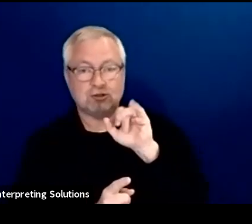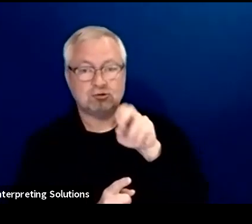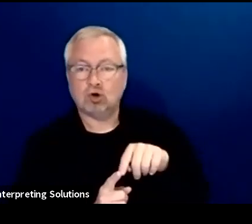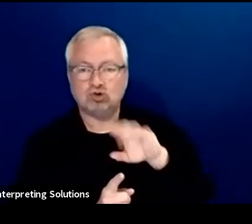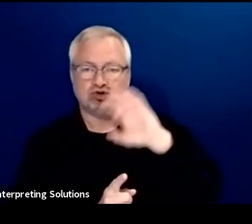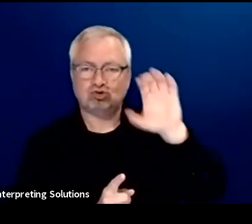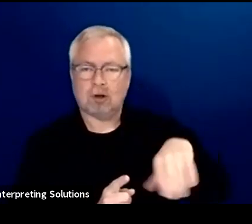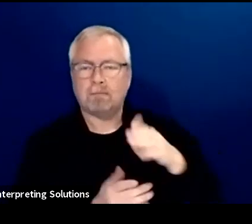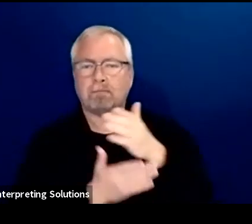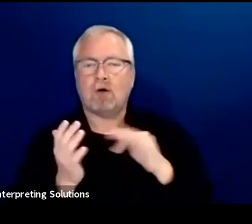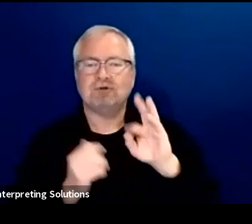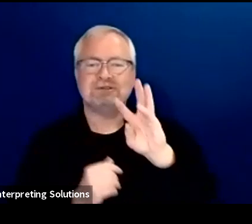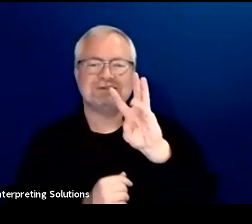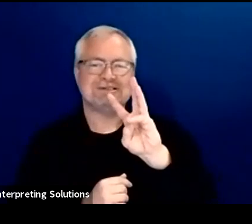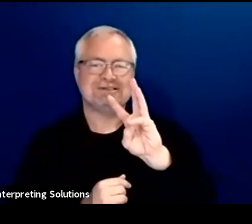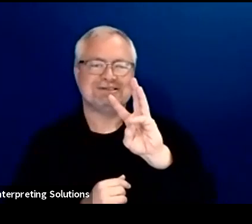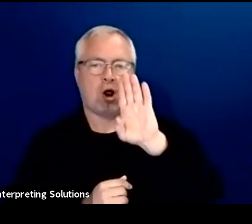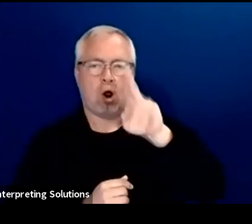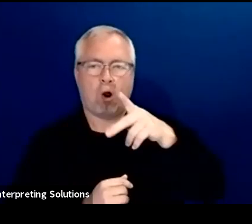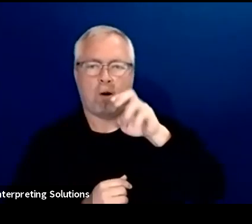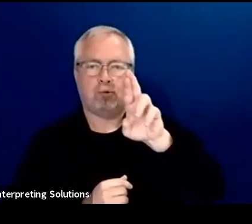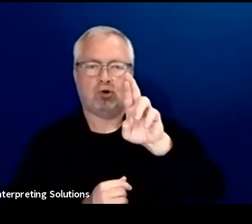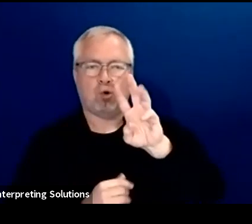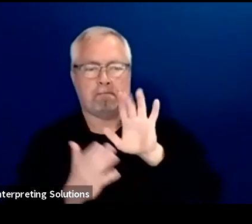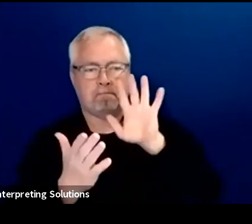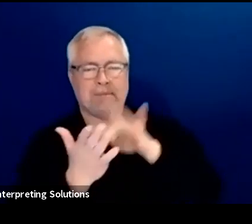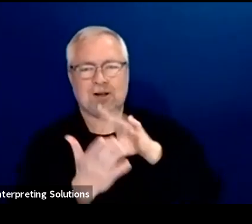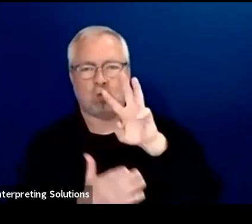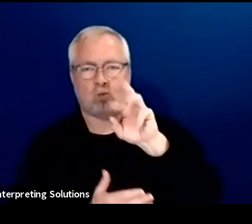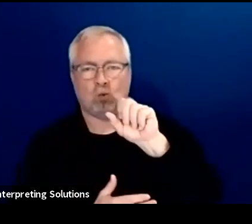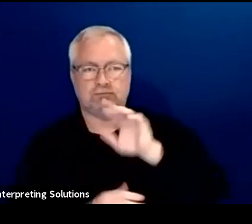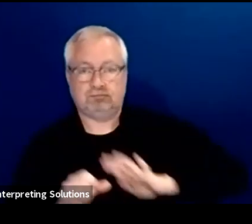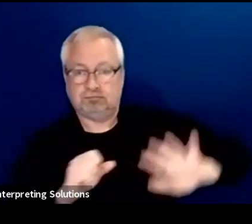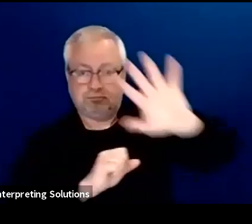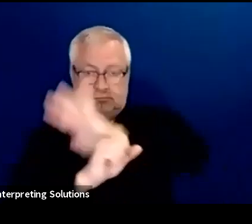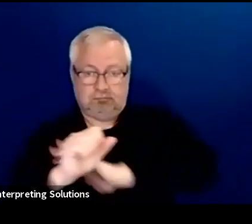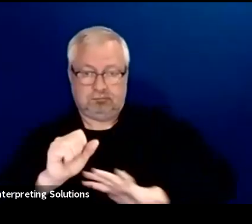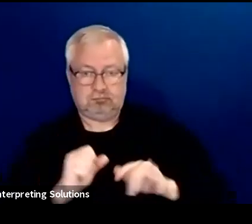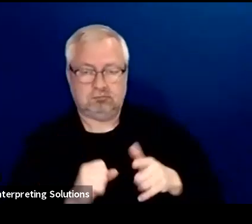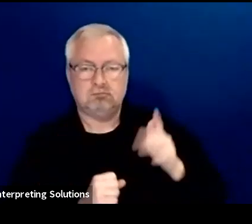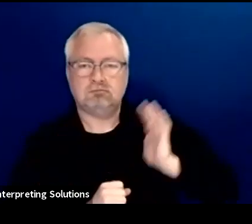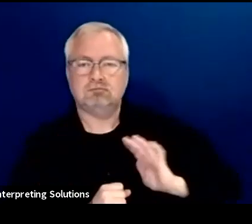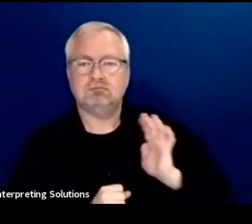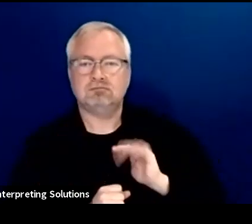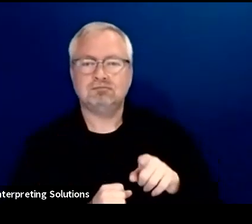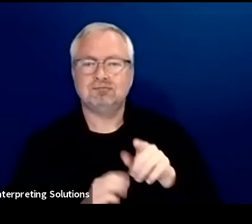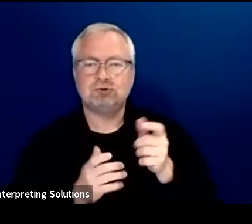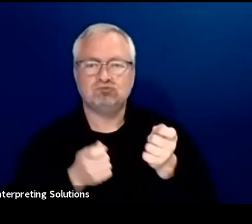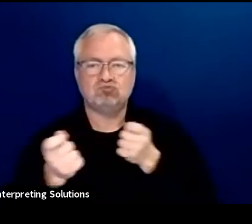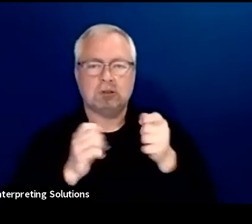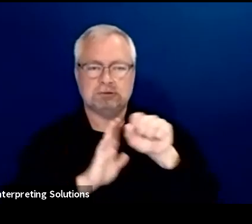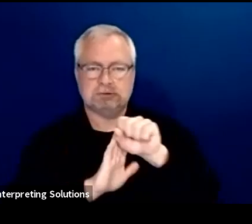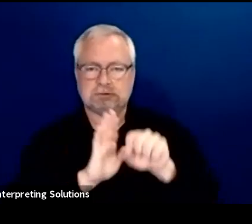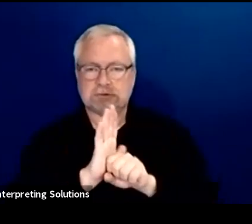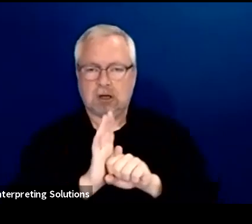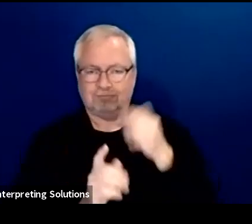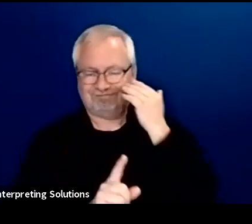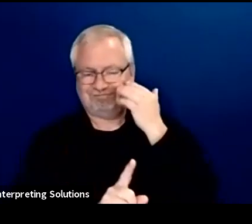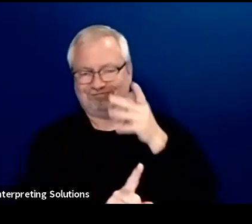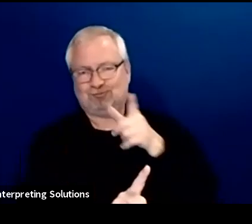Midwest region. The regional administrator previously served as a state director within the Midwest, so I know him very well, which